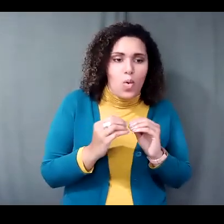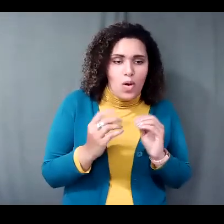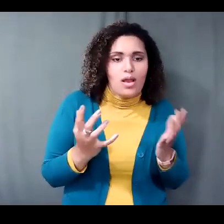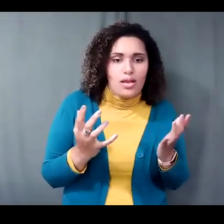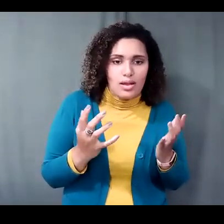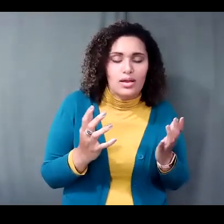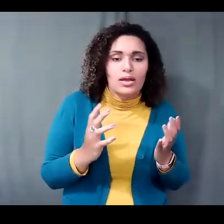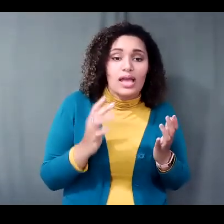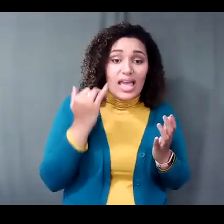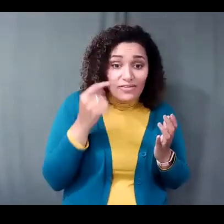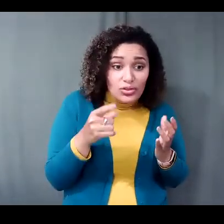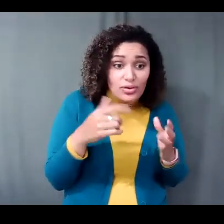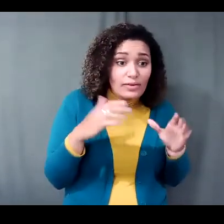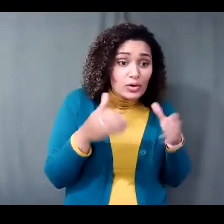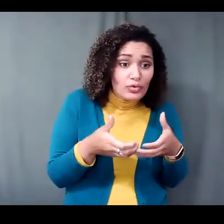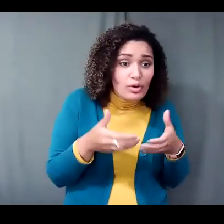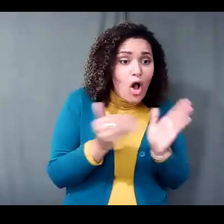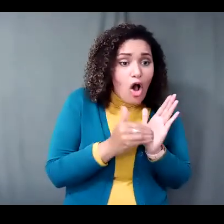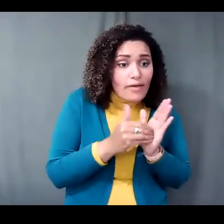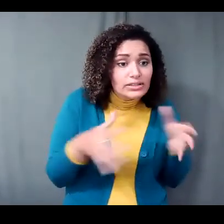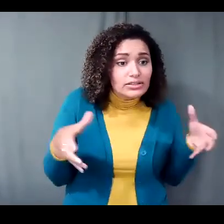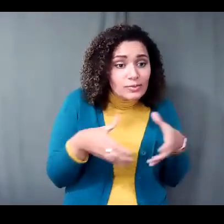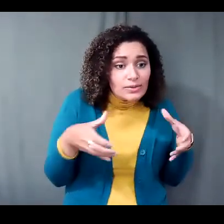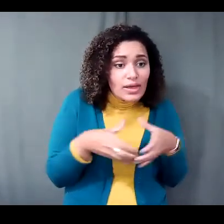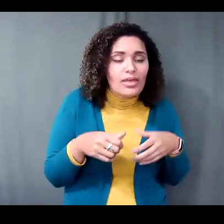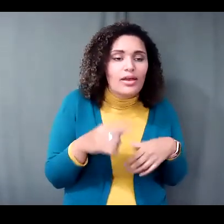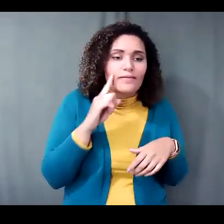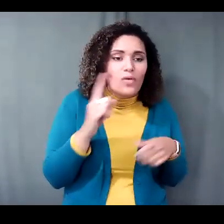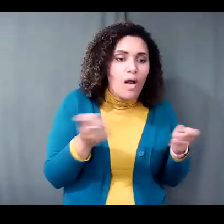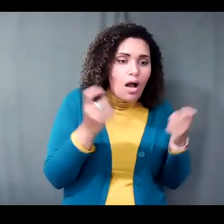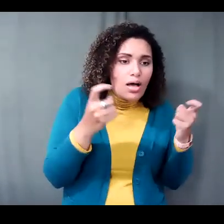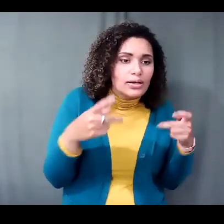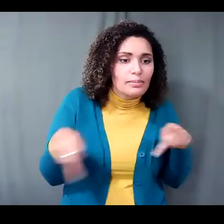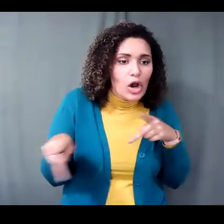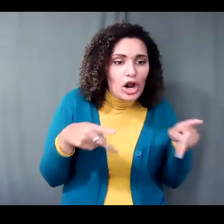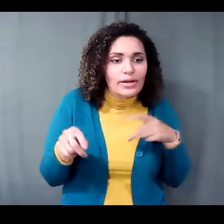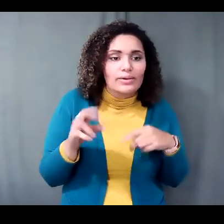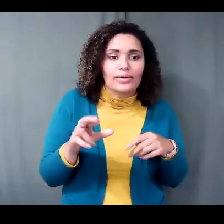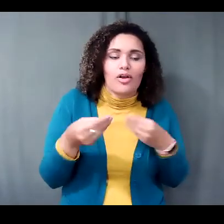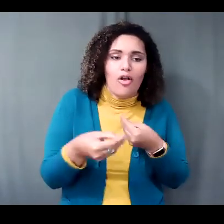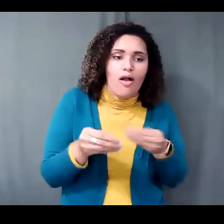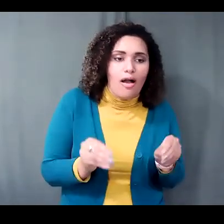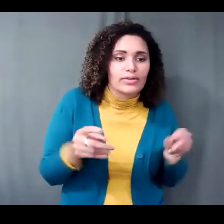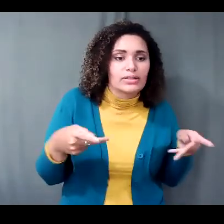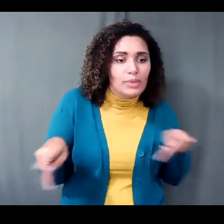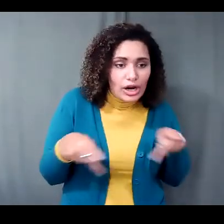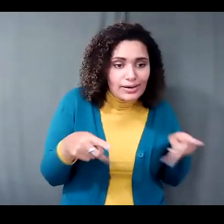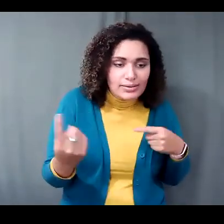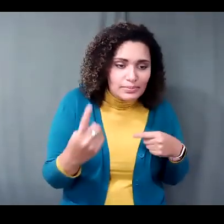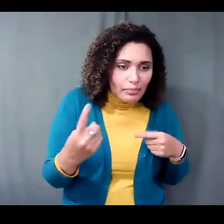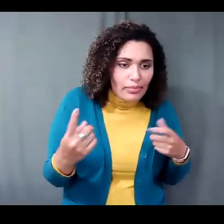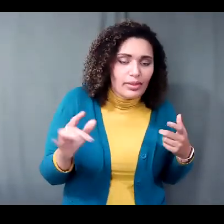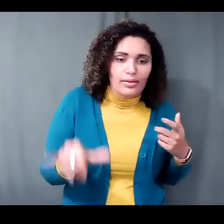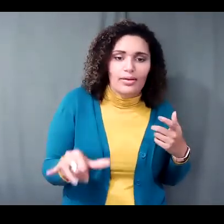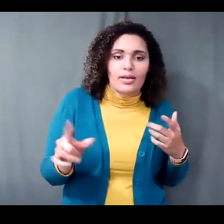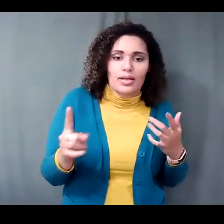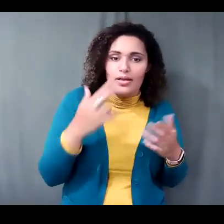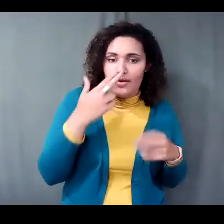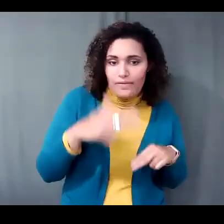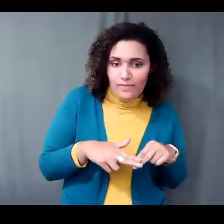say? Oh, yeah, I was like, I'm reading. I thought it was straight to 3 o'clock. So we're going to do the music from 3 o'clock till 6 o'clock instead